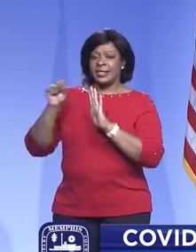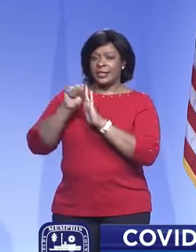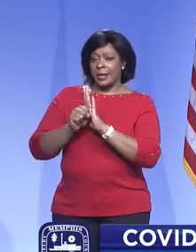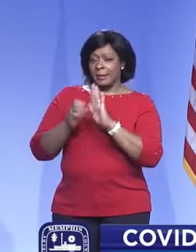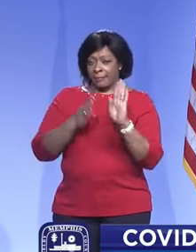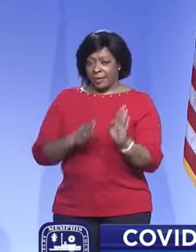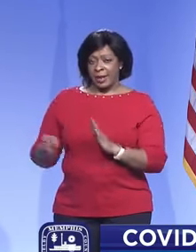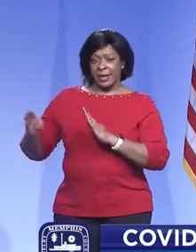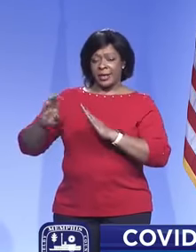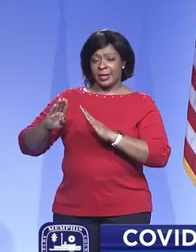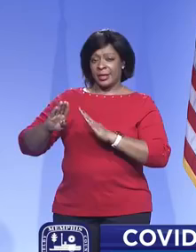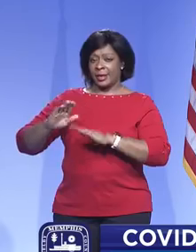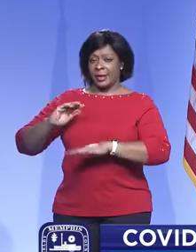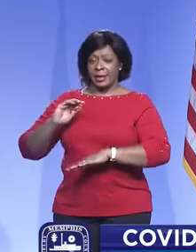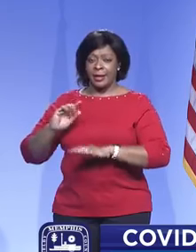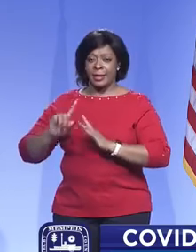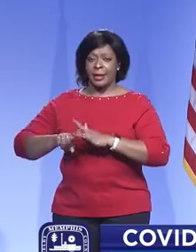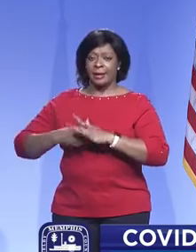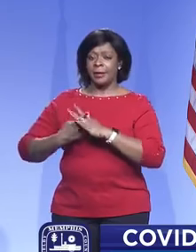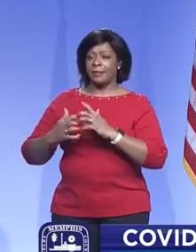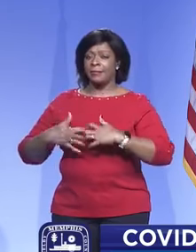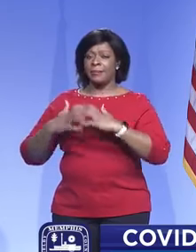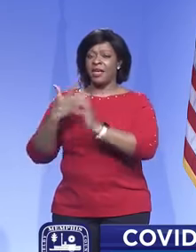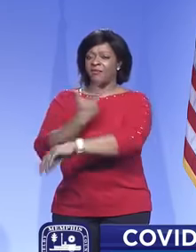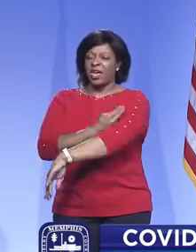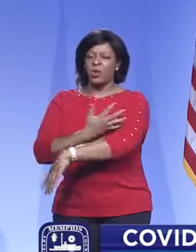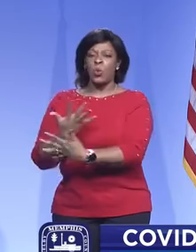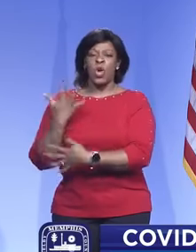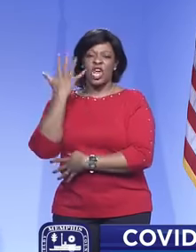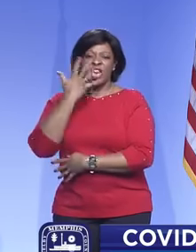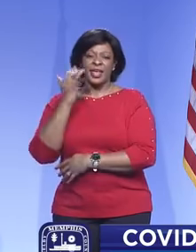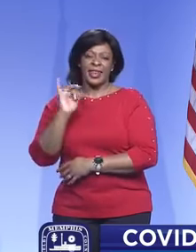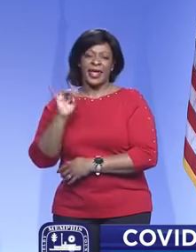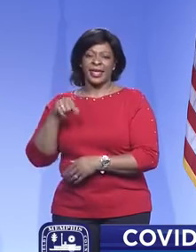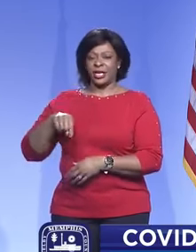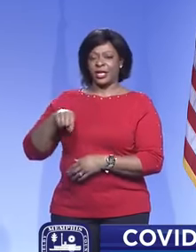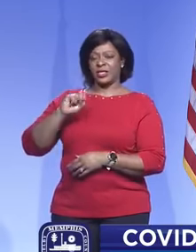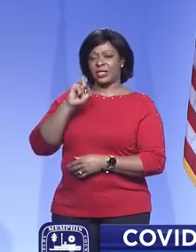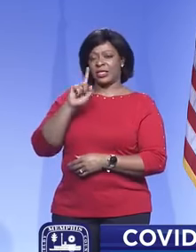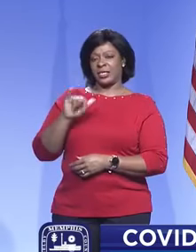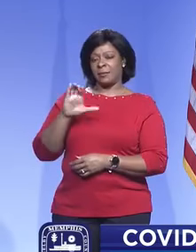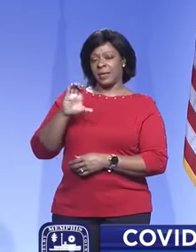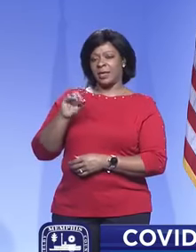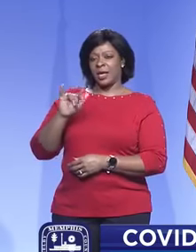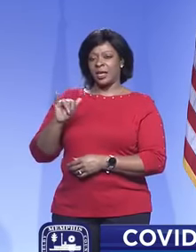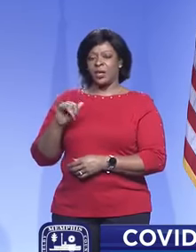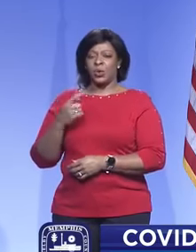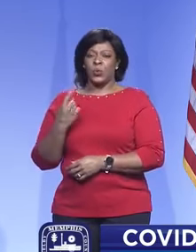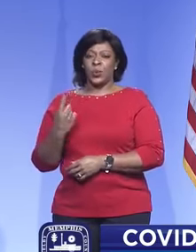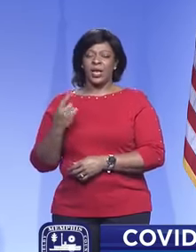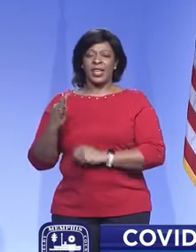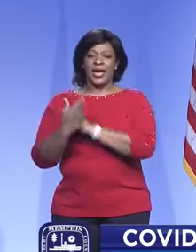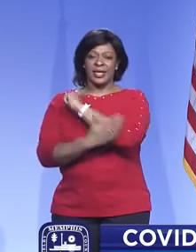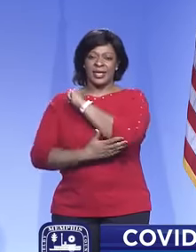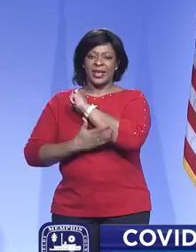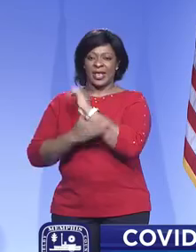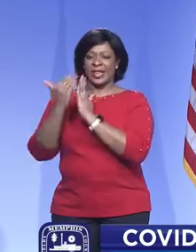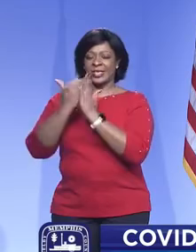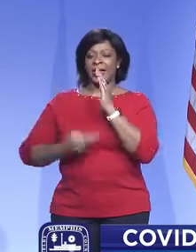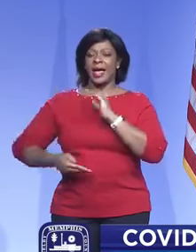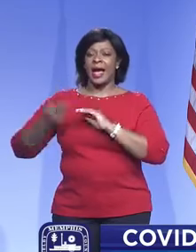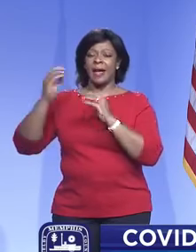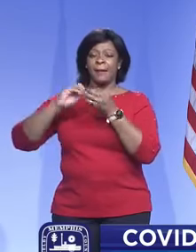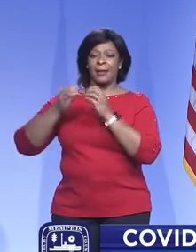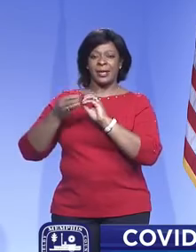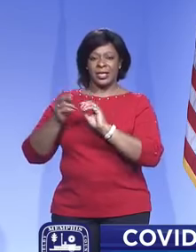to implement vaccines and what it would look like here in Shelby County as one of those counties with, the highest